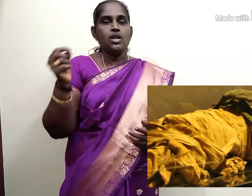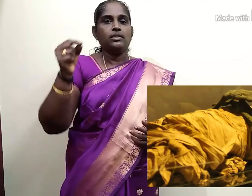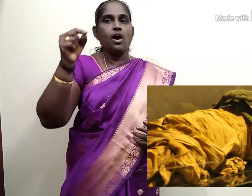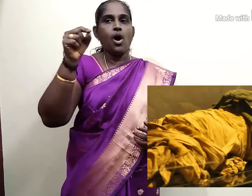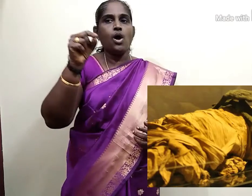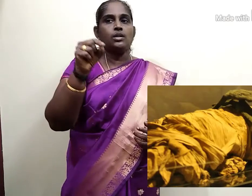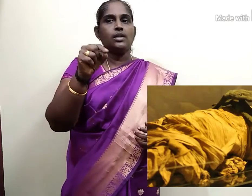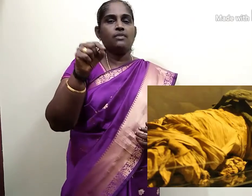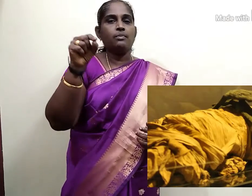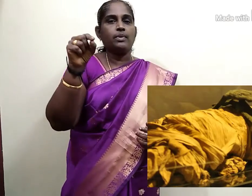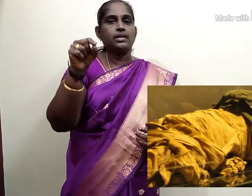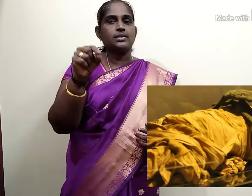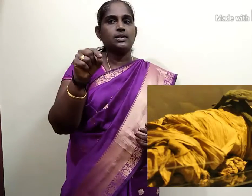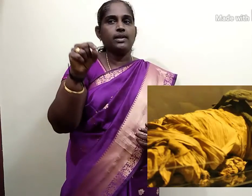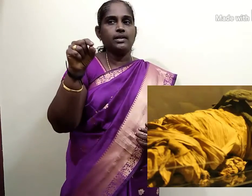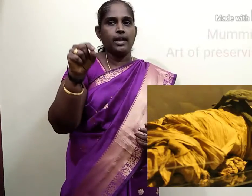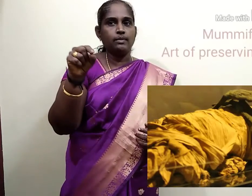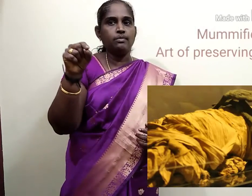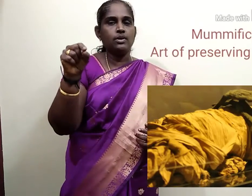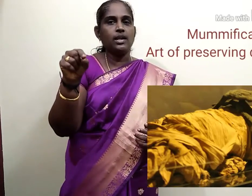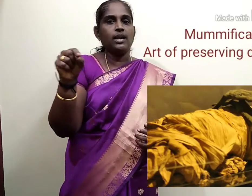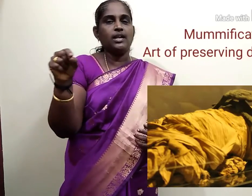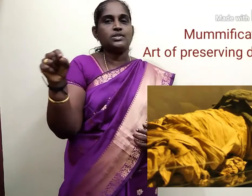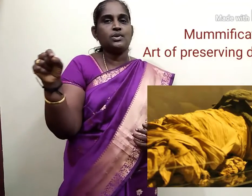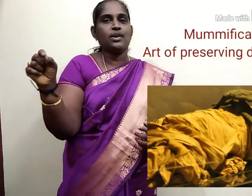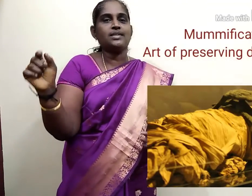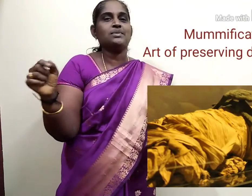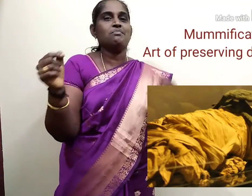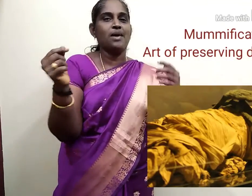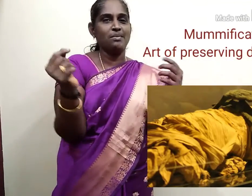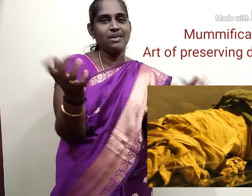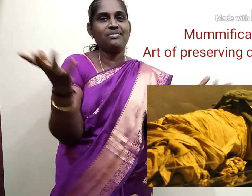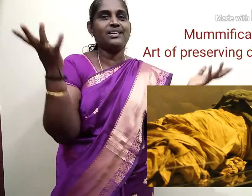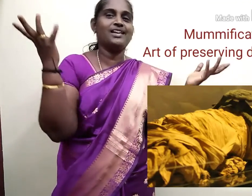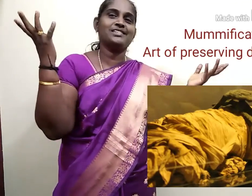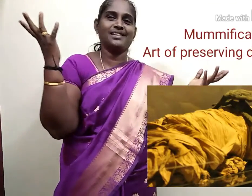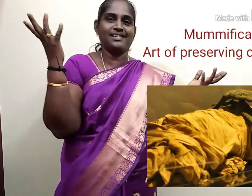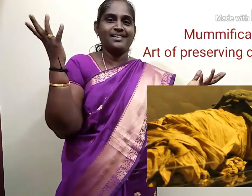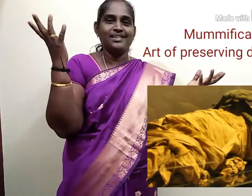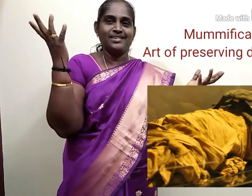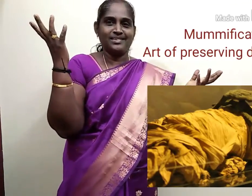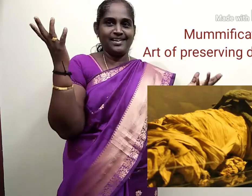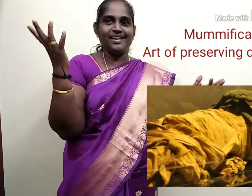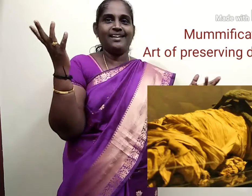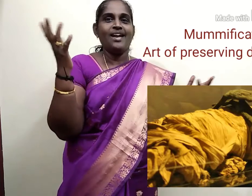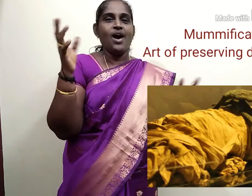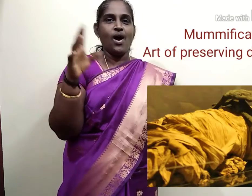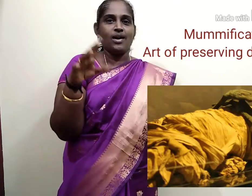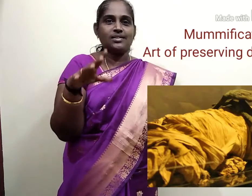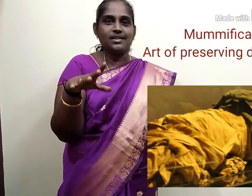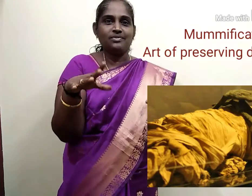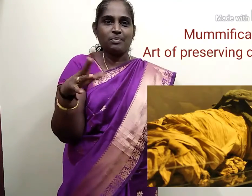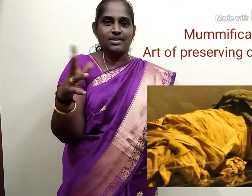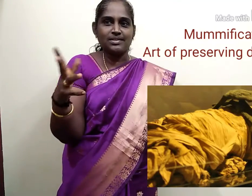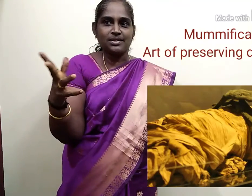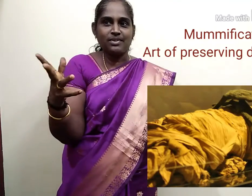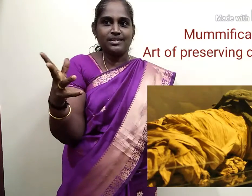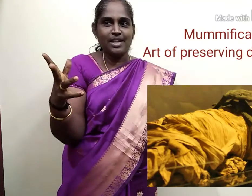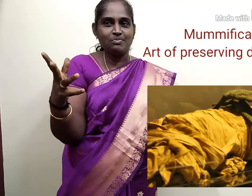The art of preserving dead body is known as mummification. Okay, art of preserving dead